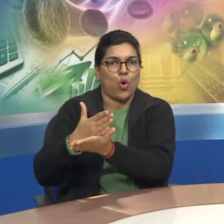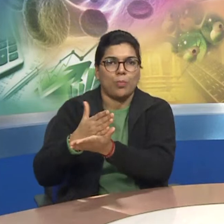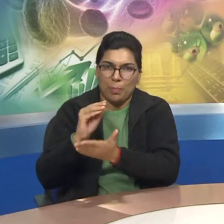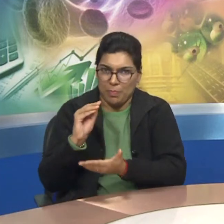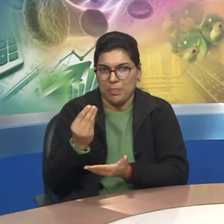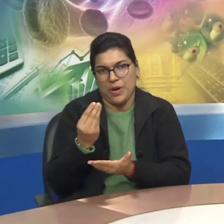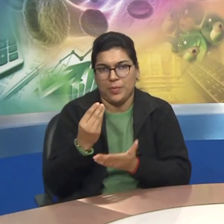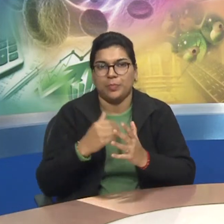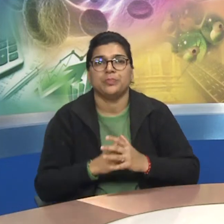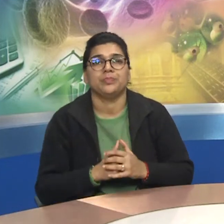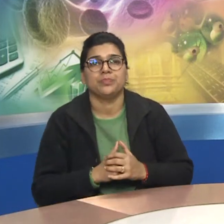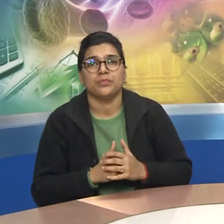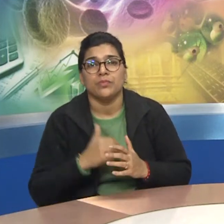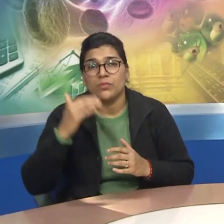foams.